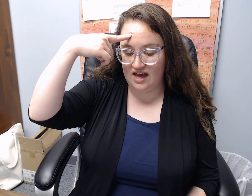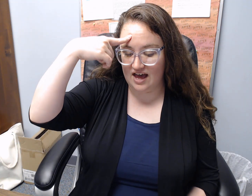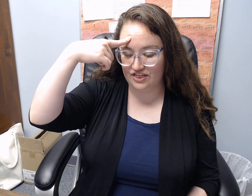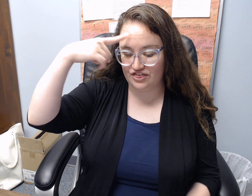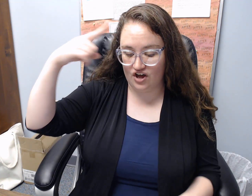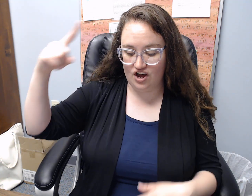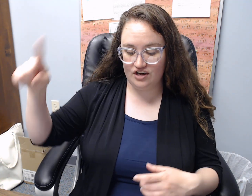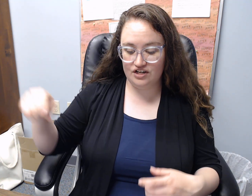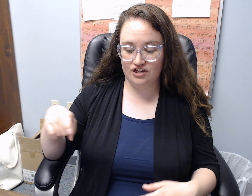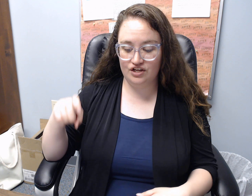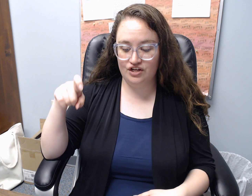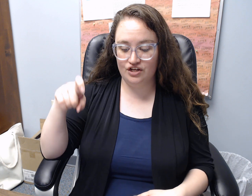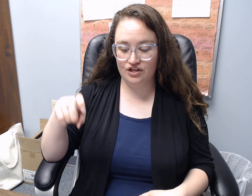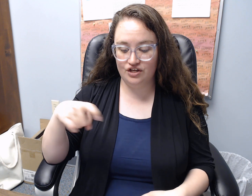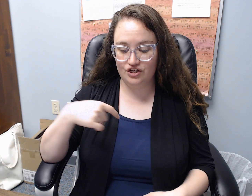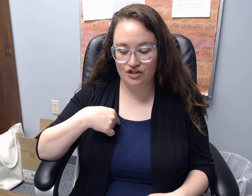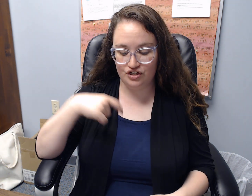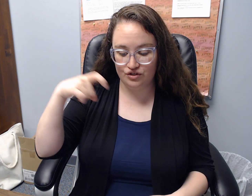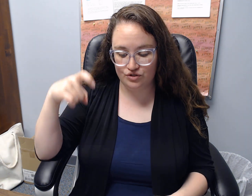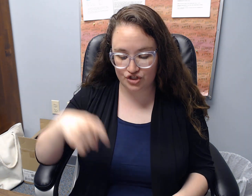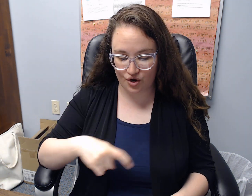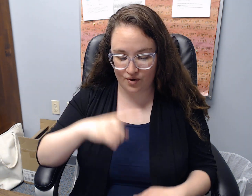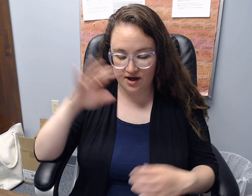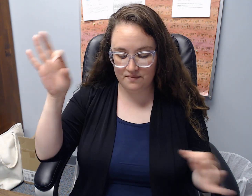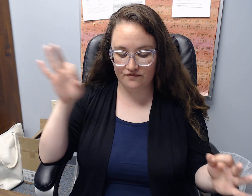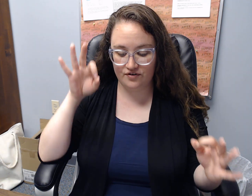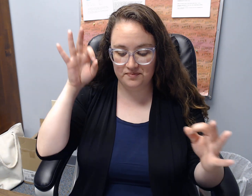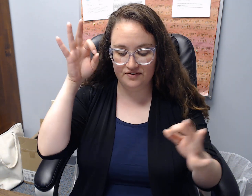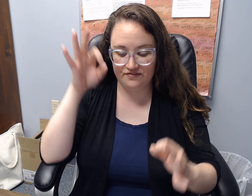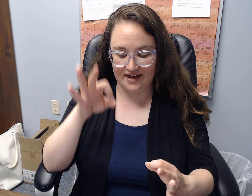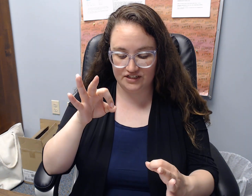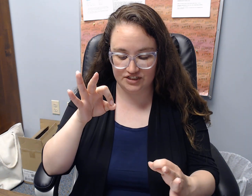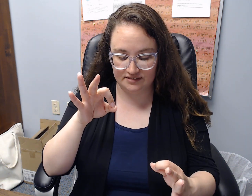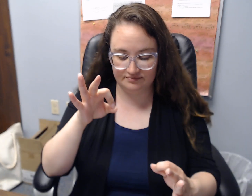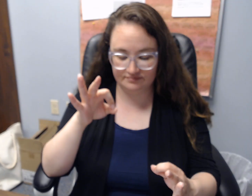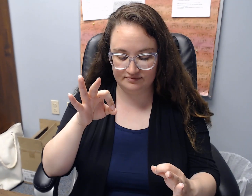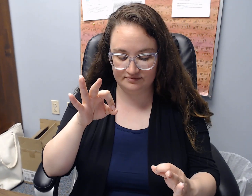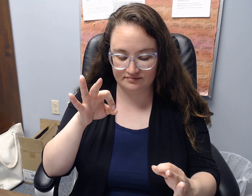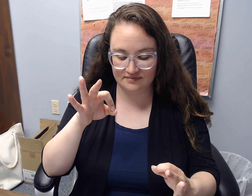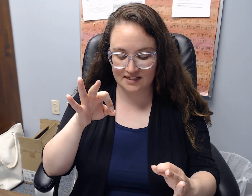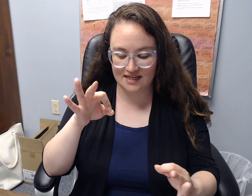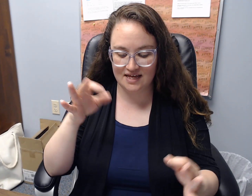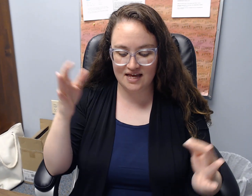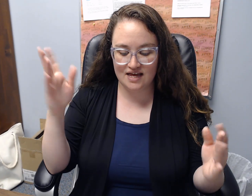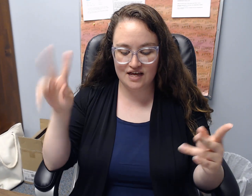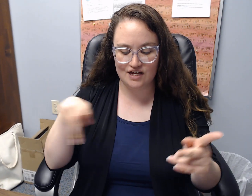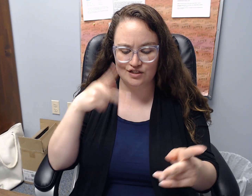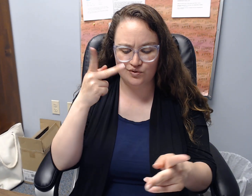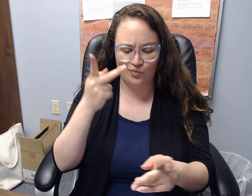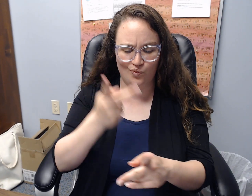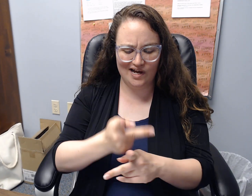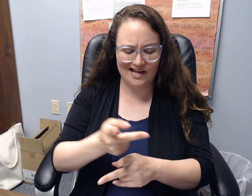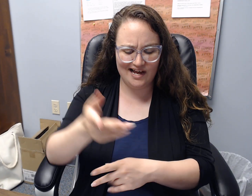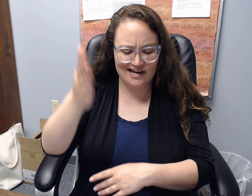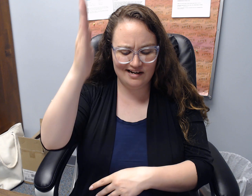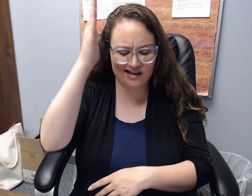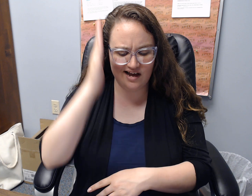I thought you'd show up for perfection, because what kind of